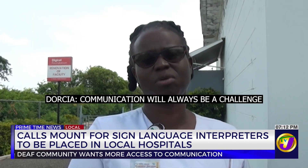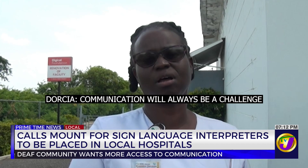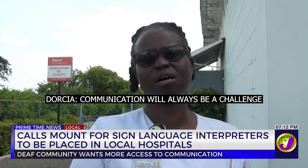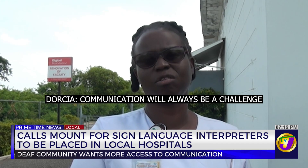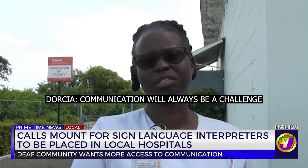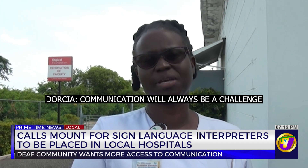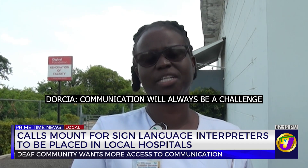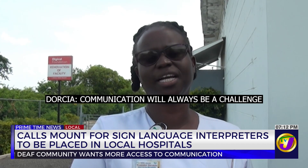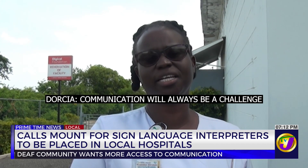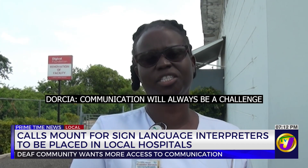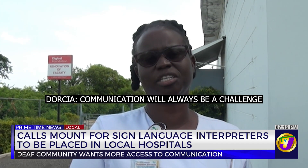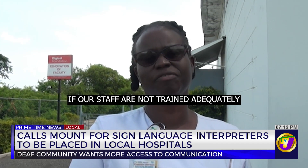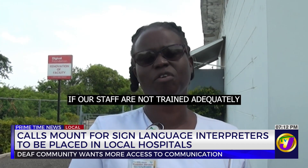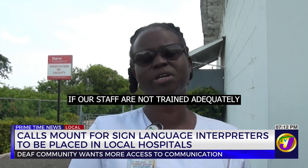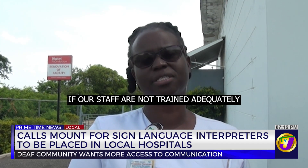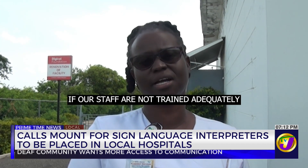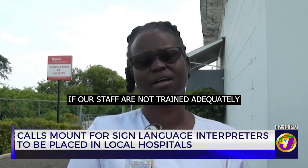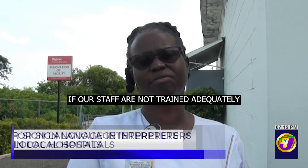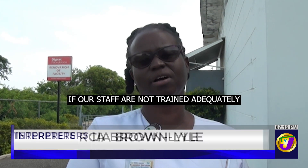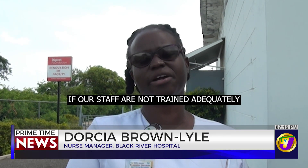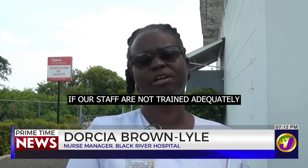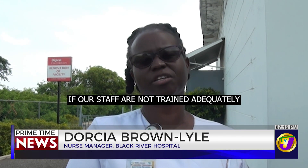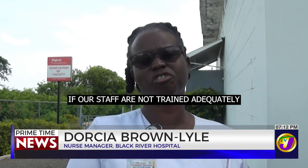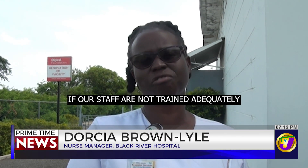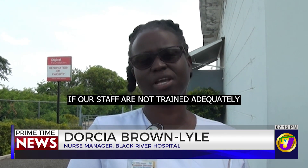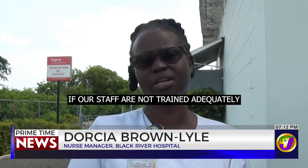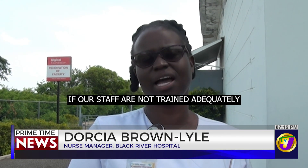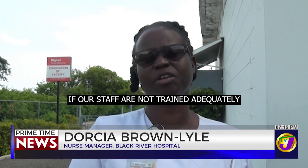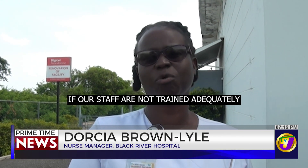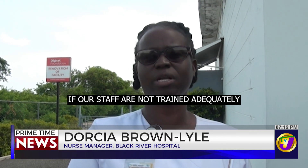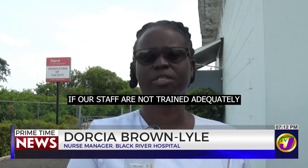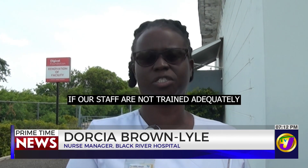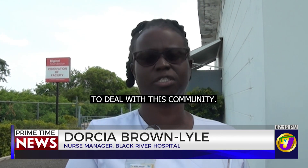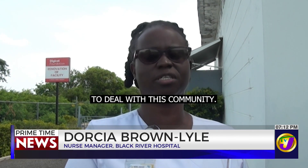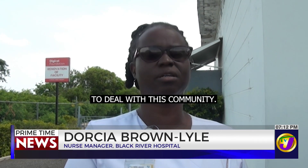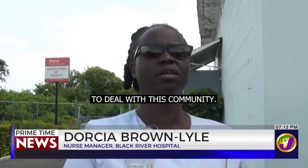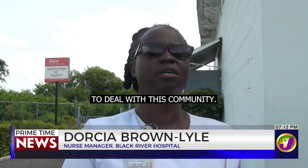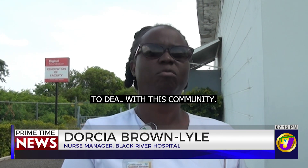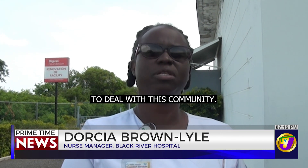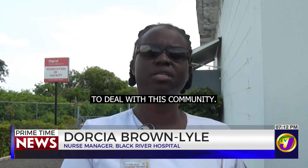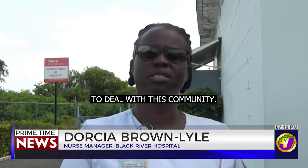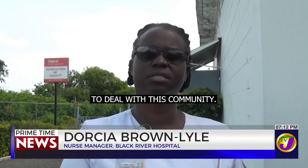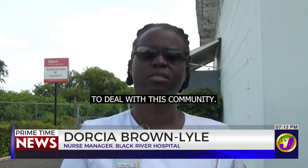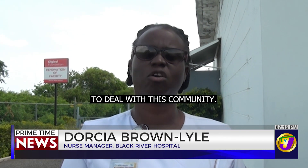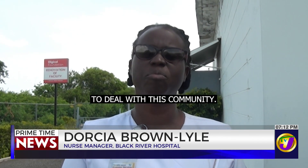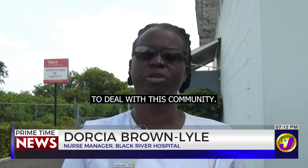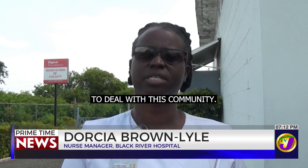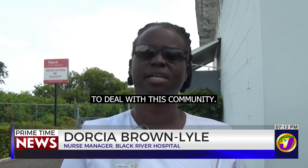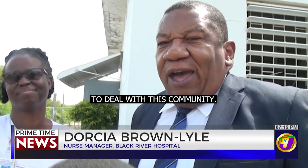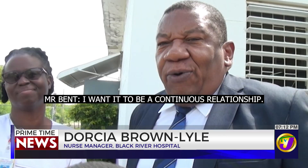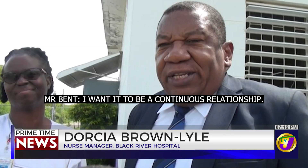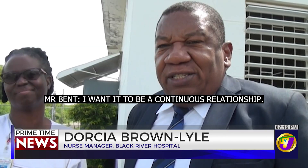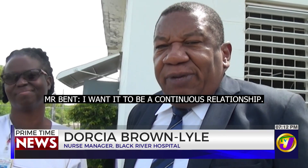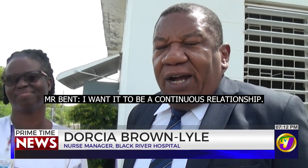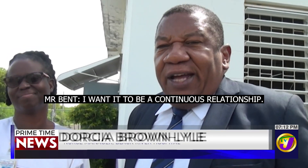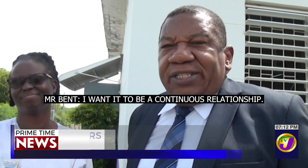will always be a challenge if our staff are not trained adequately to deal with this community. I want it to be a